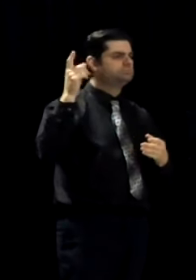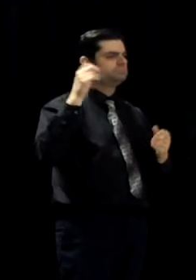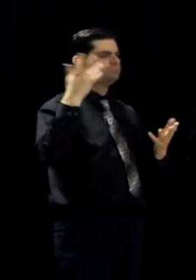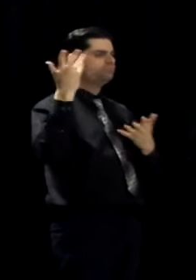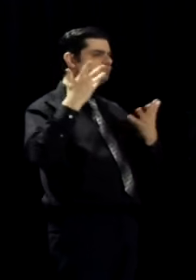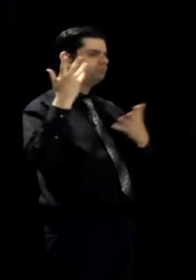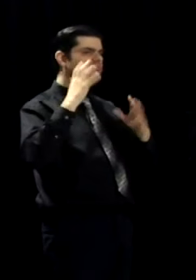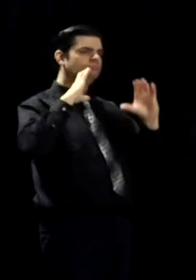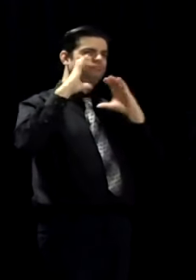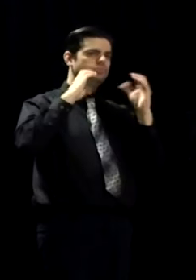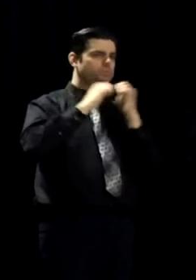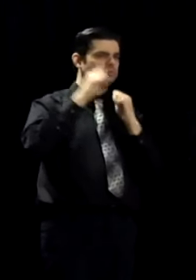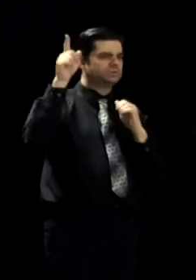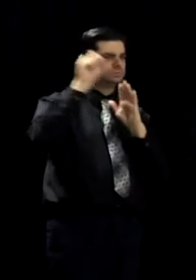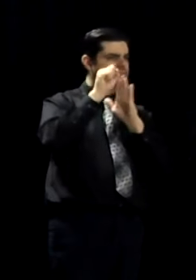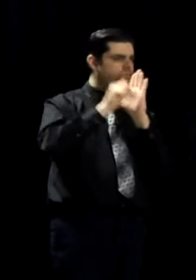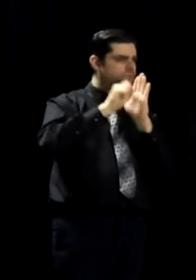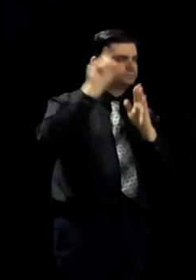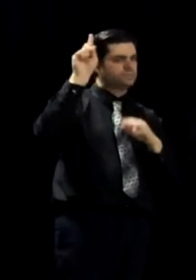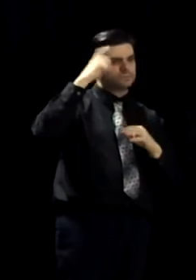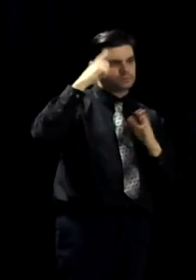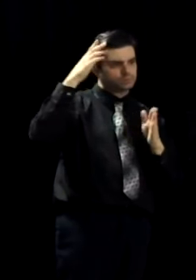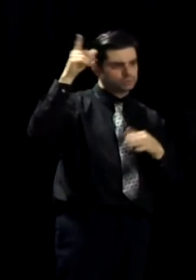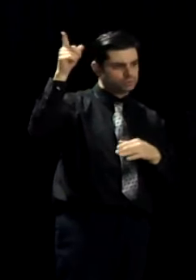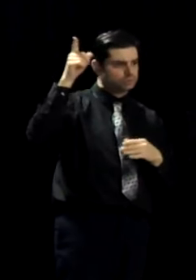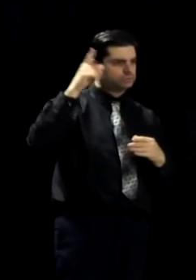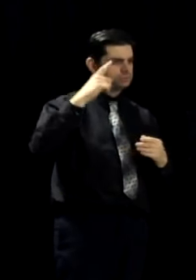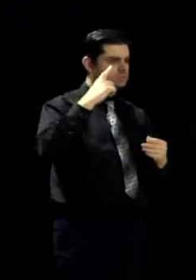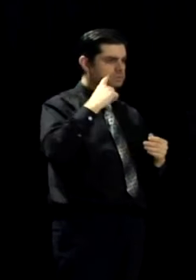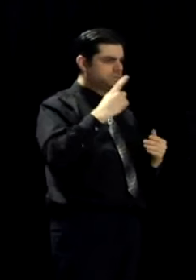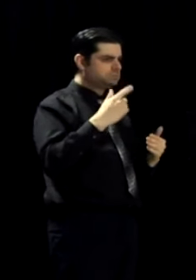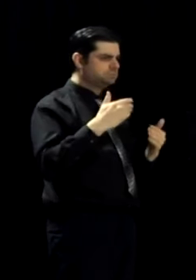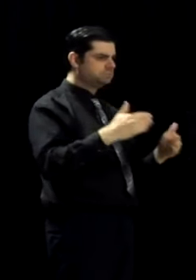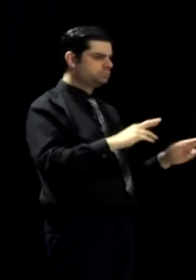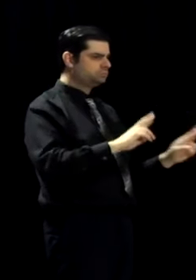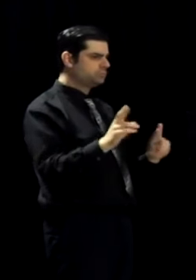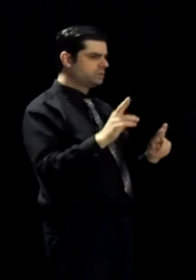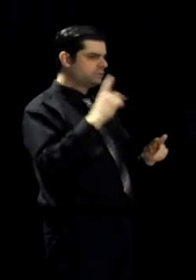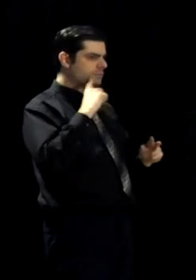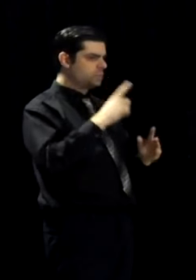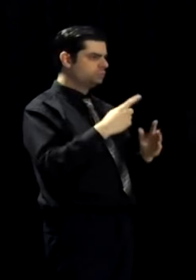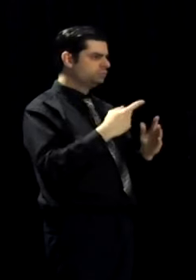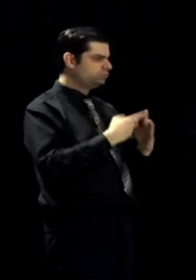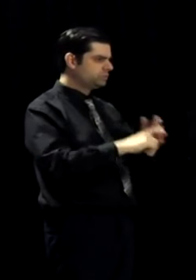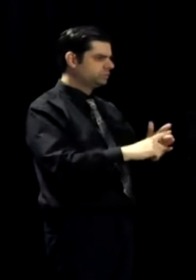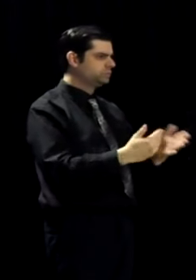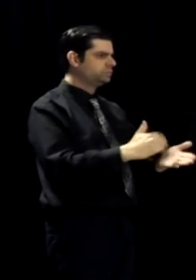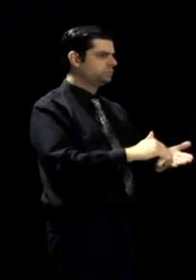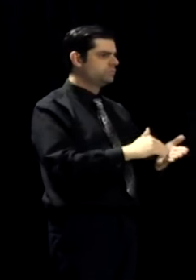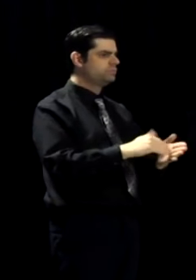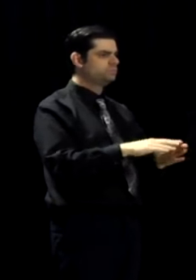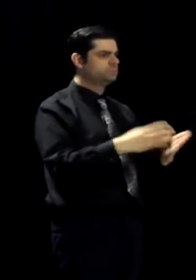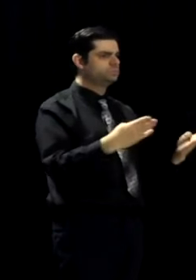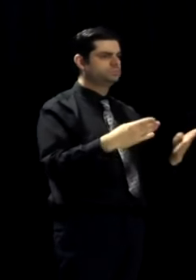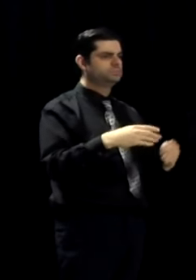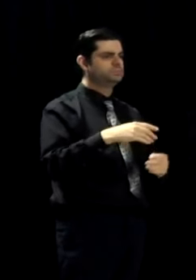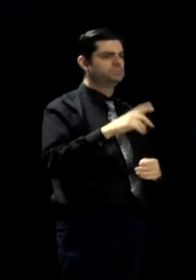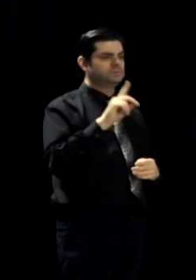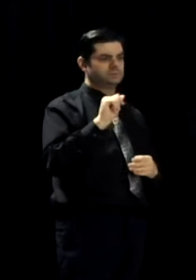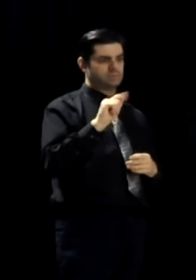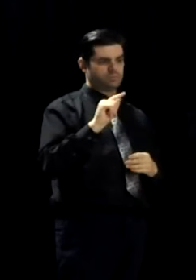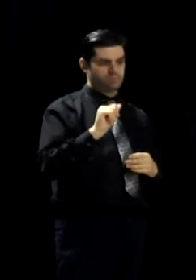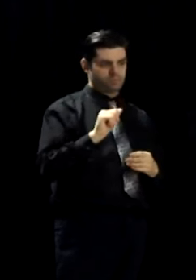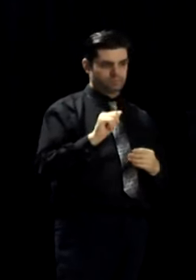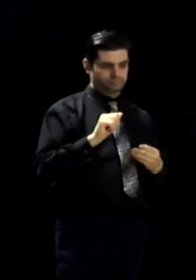communications. We believe we are well positioned for a restart. When you look at all of our data, whether it's how we've